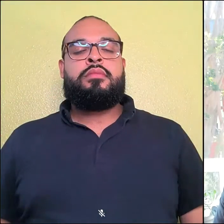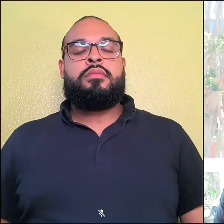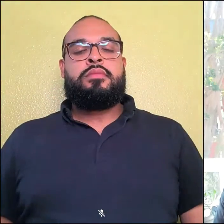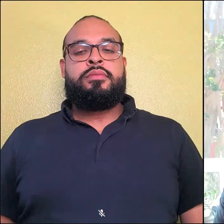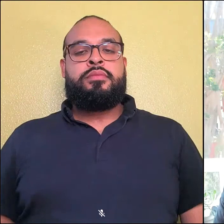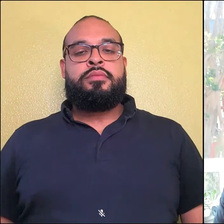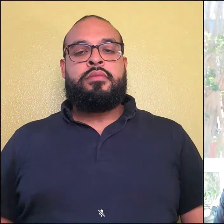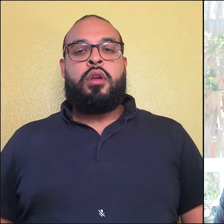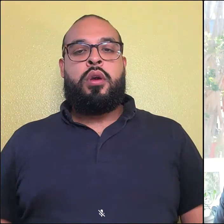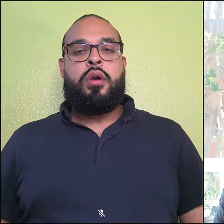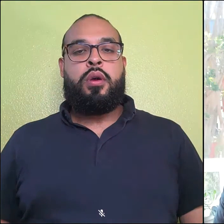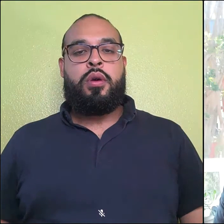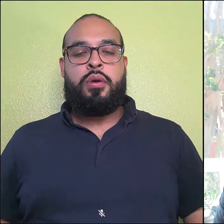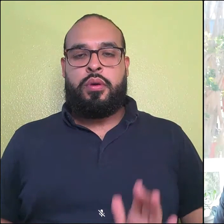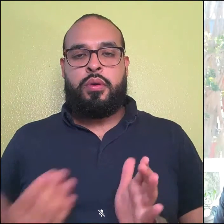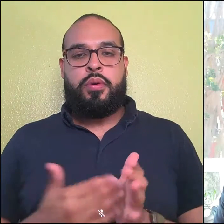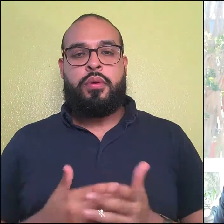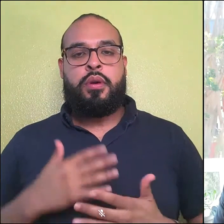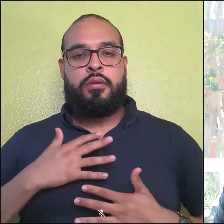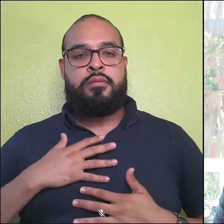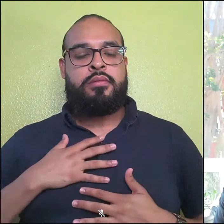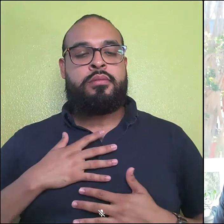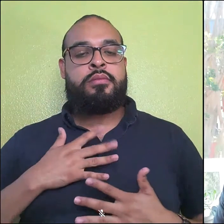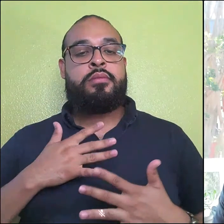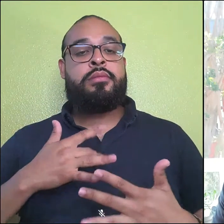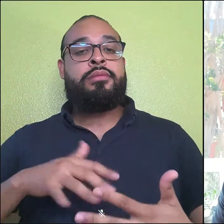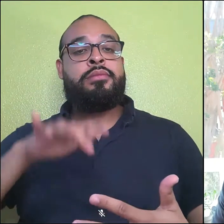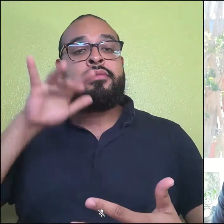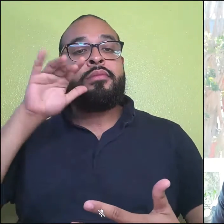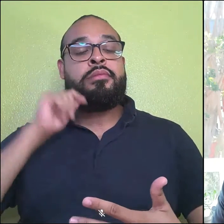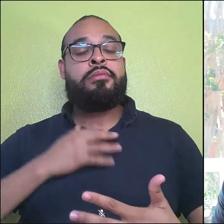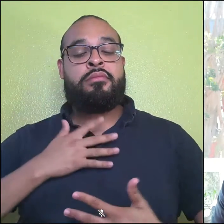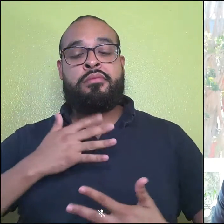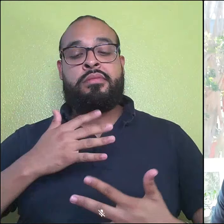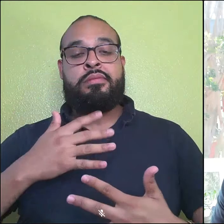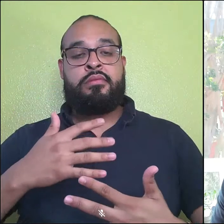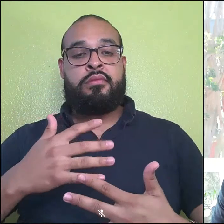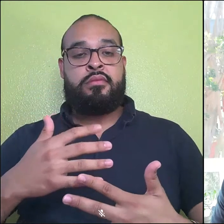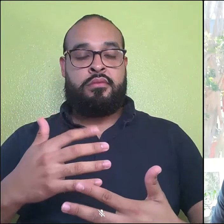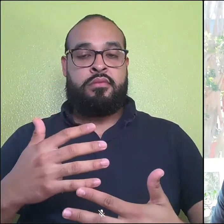taking a big deep breath in through the nose